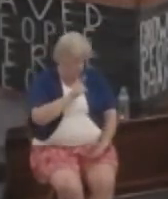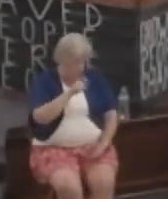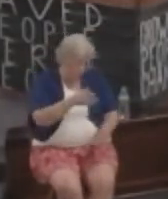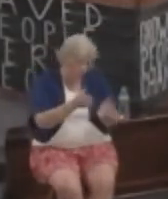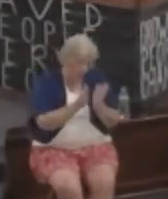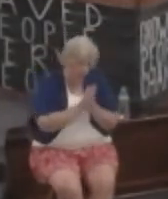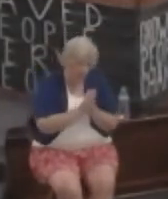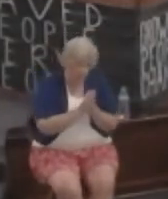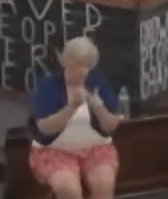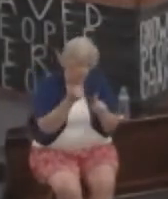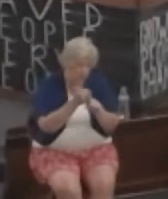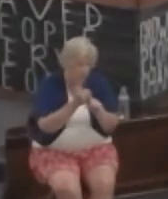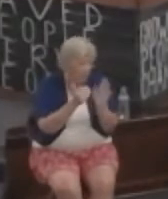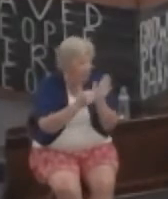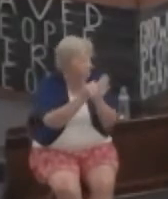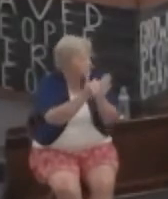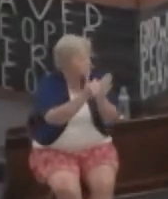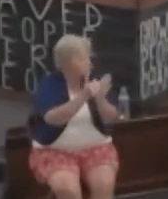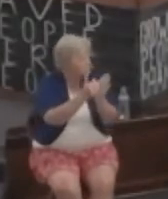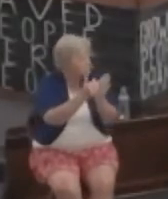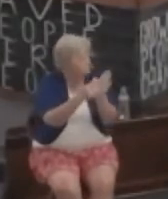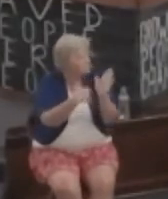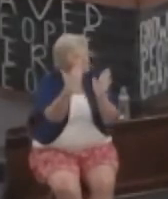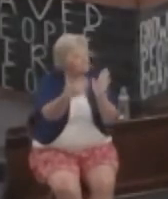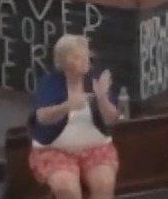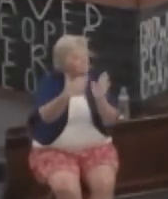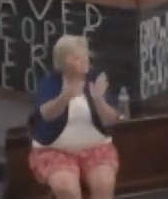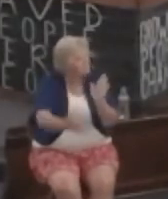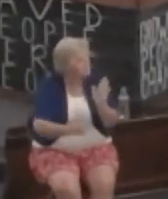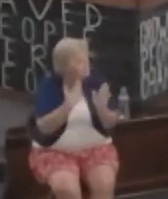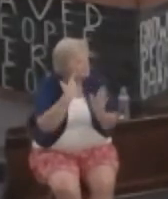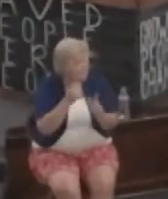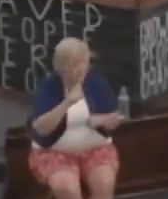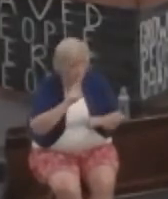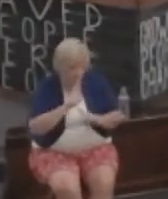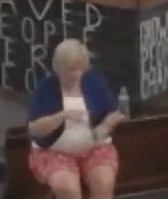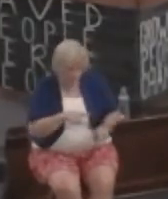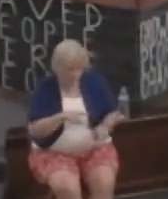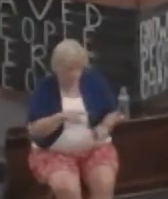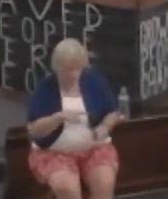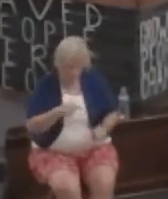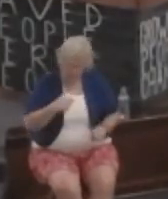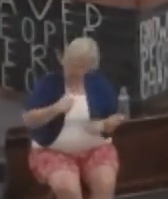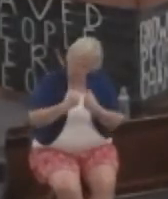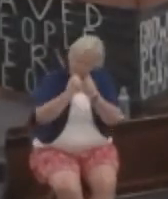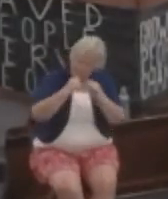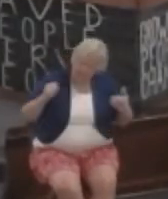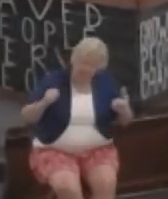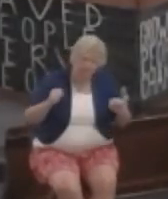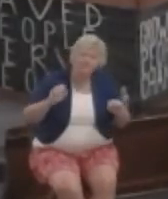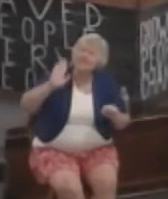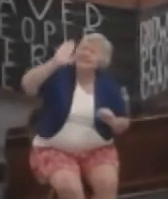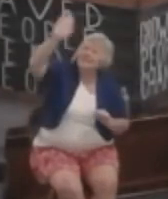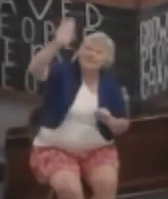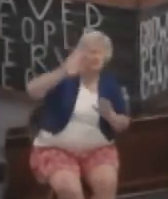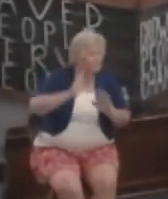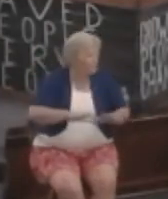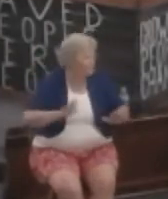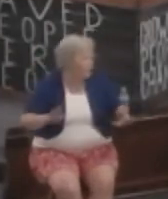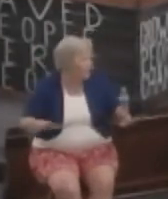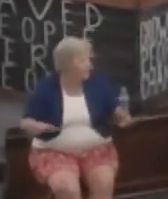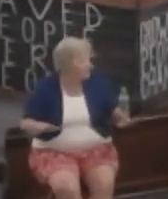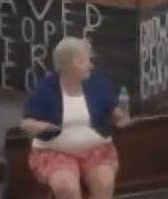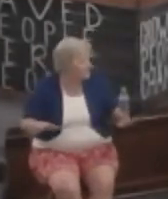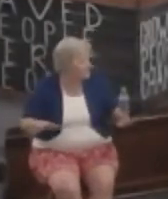that question often just to remind yourself that the answer is, I am a saved child of God.